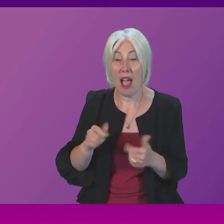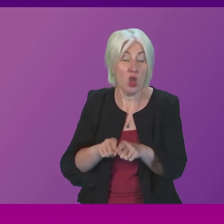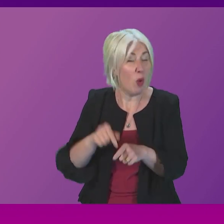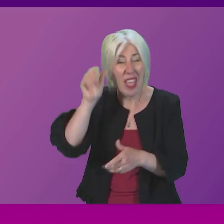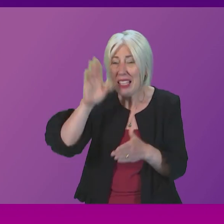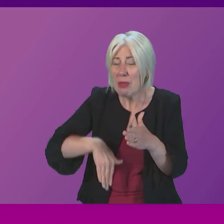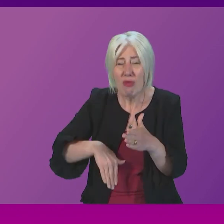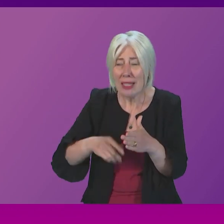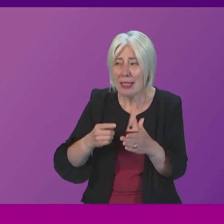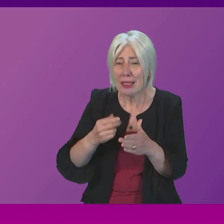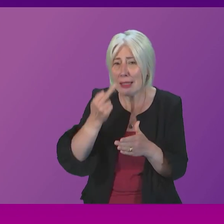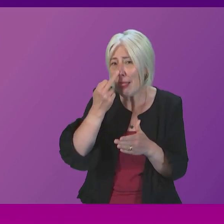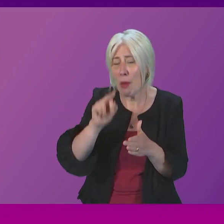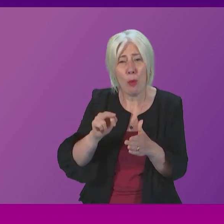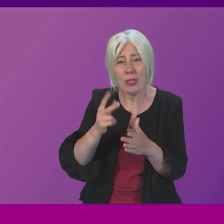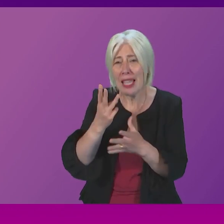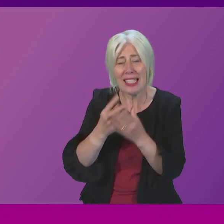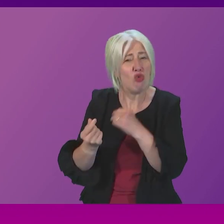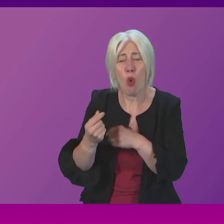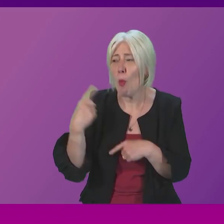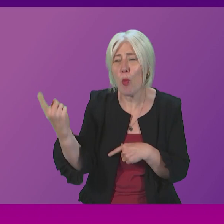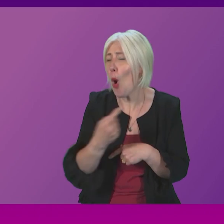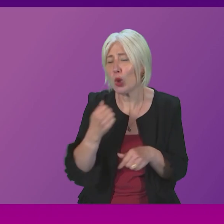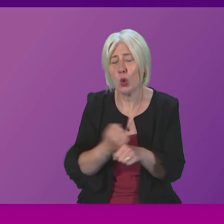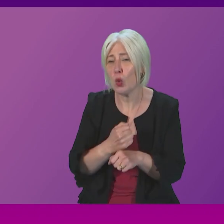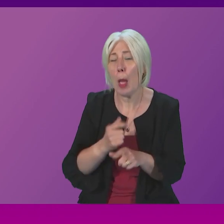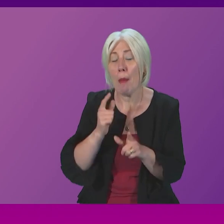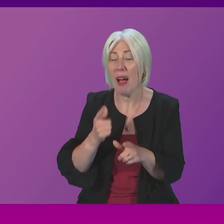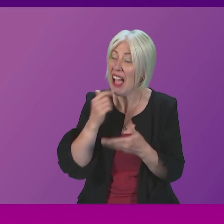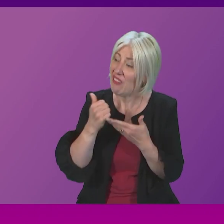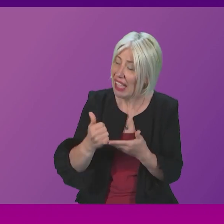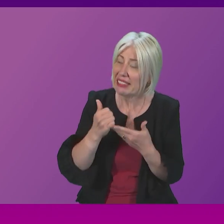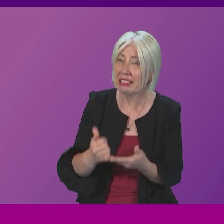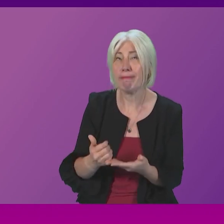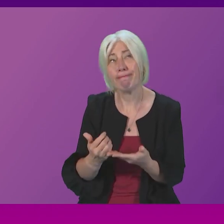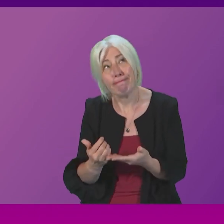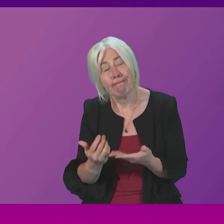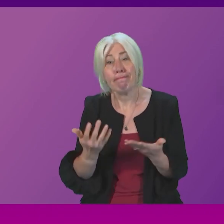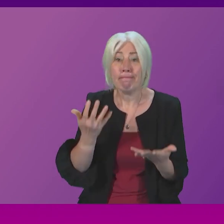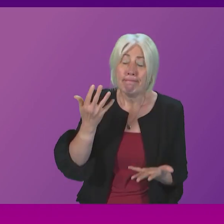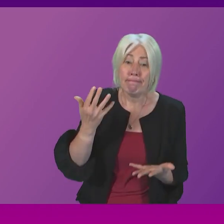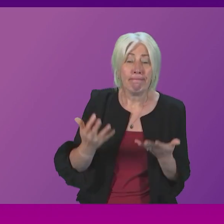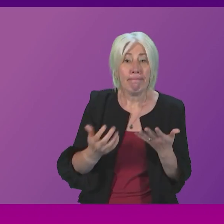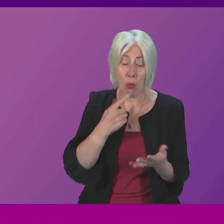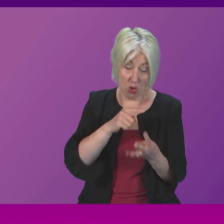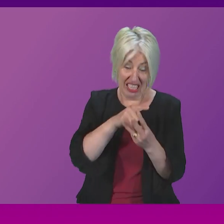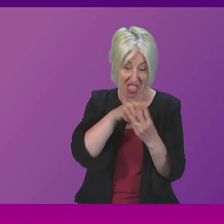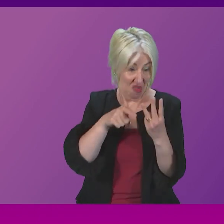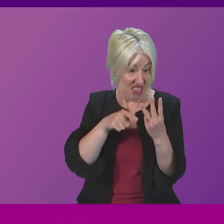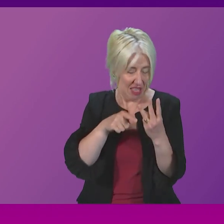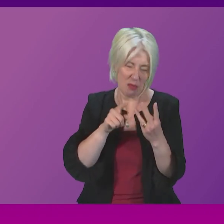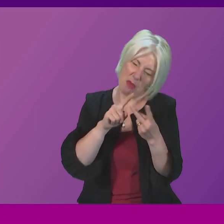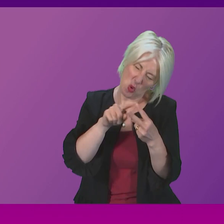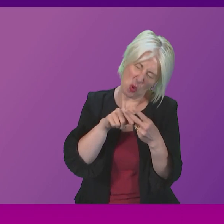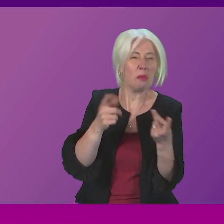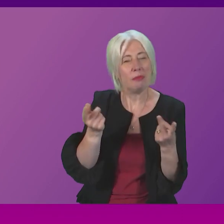that imposter syndrome. And I suppose in terms of advice, I would say, I was going to say three things, but it might be